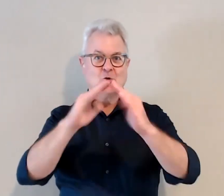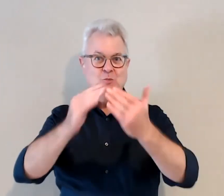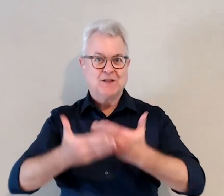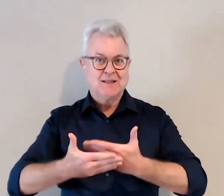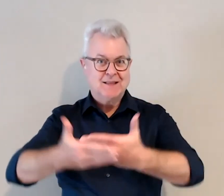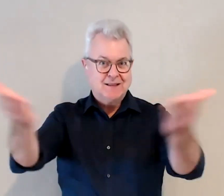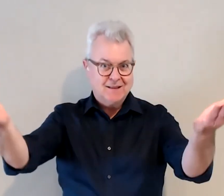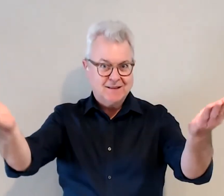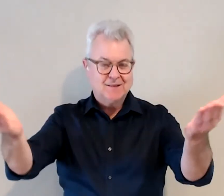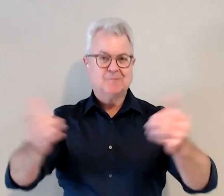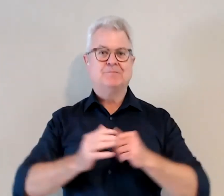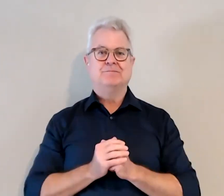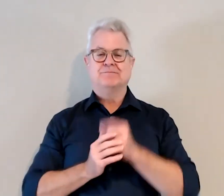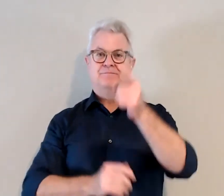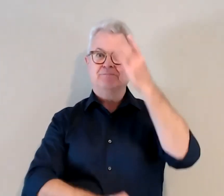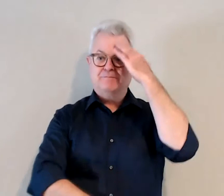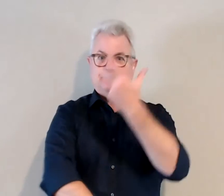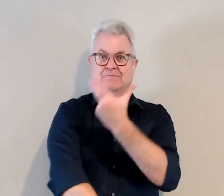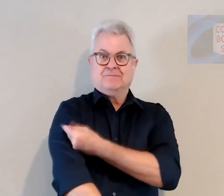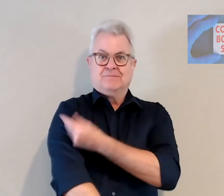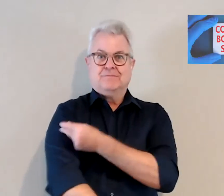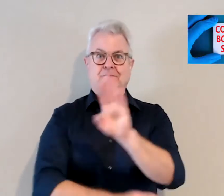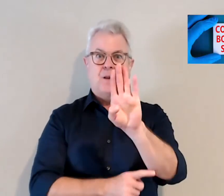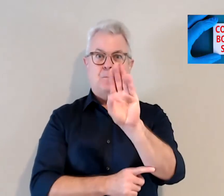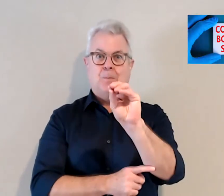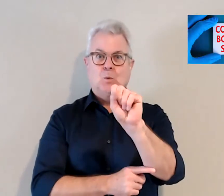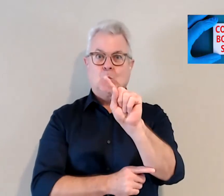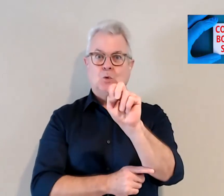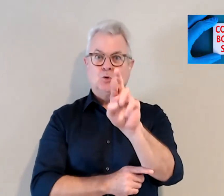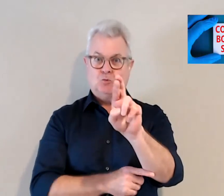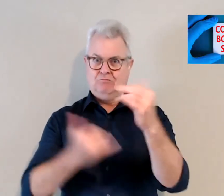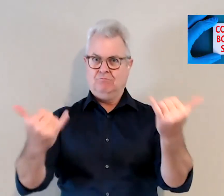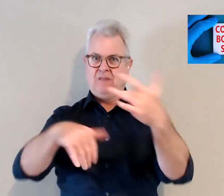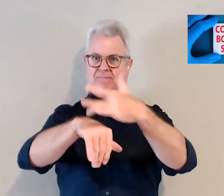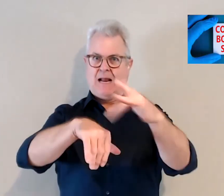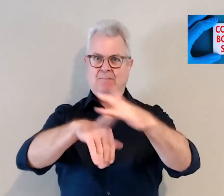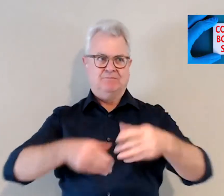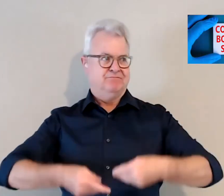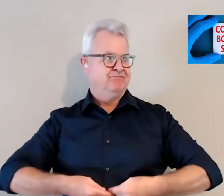Hello, Rhode Island deaf community and hard of hearing community members. You know about the booster that is now being